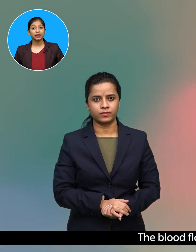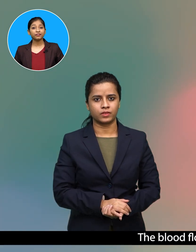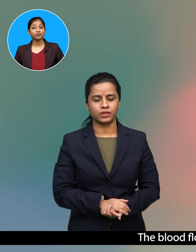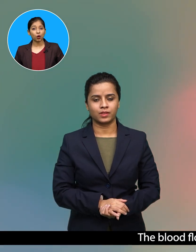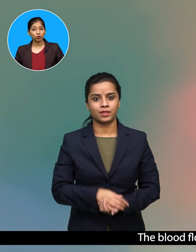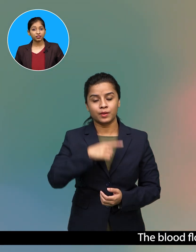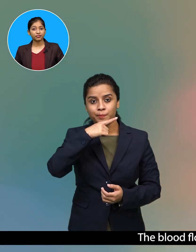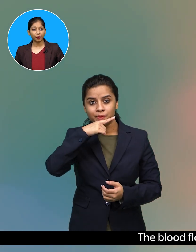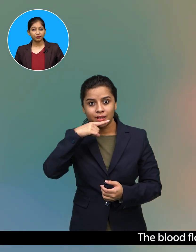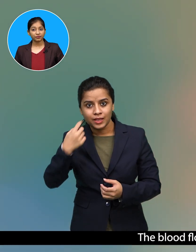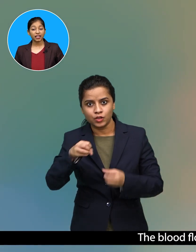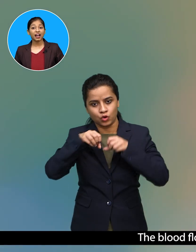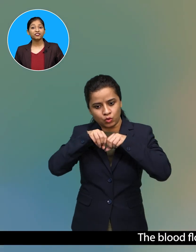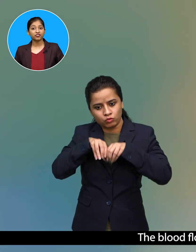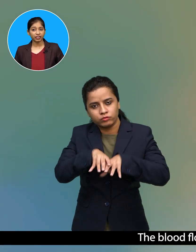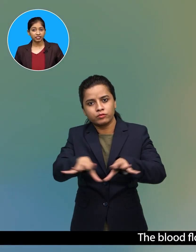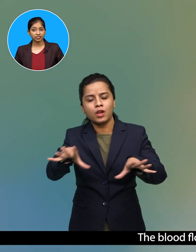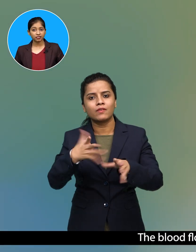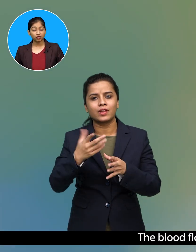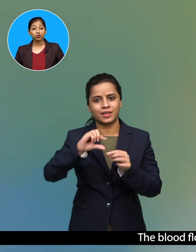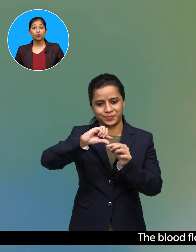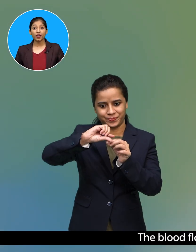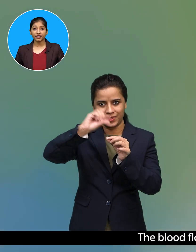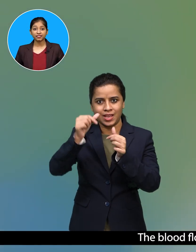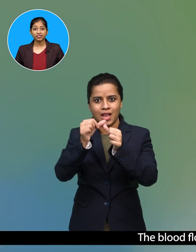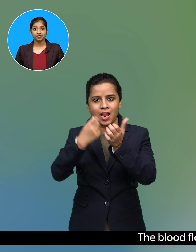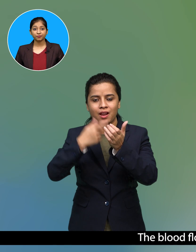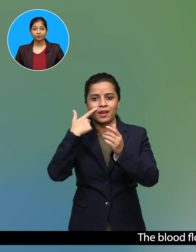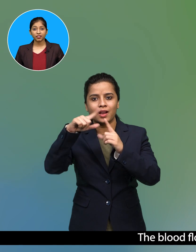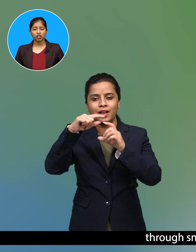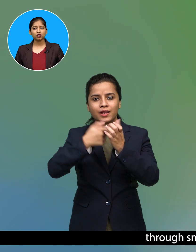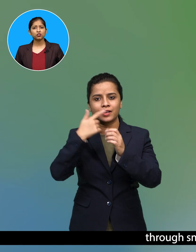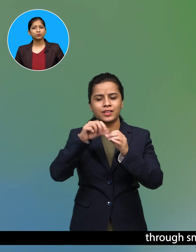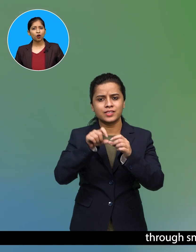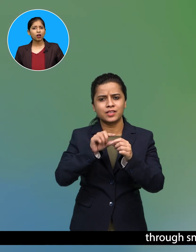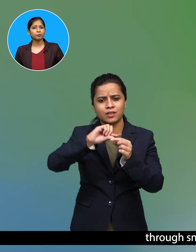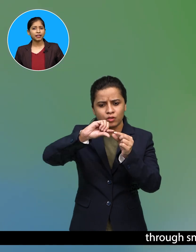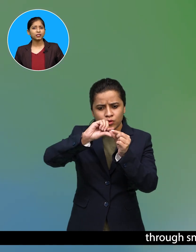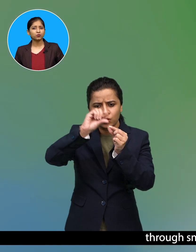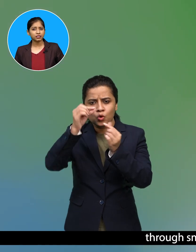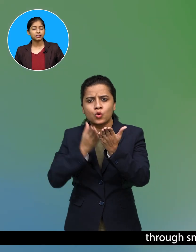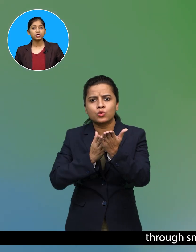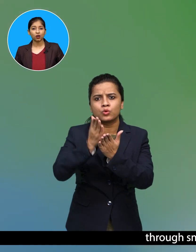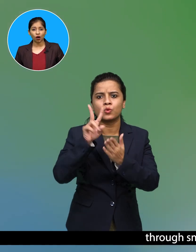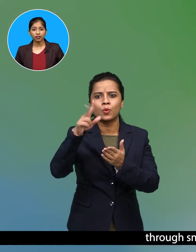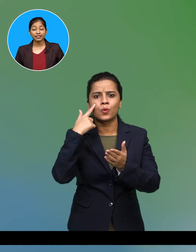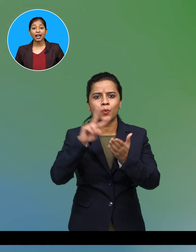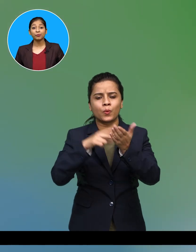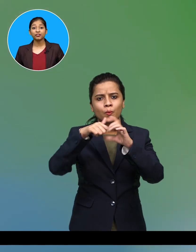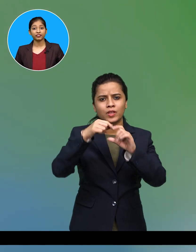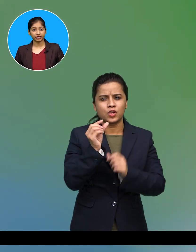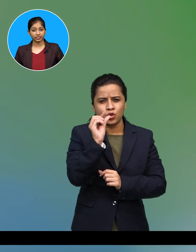The blood flows from arteries to veins through small blood vessels